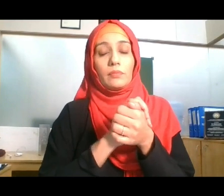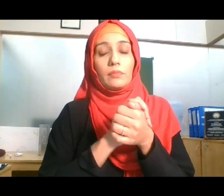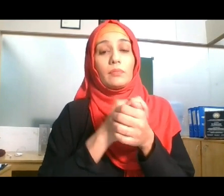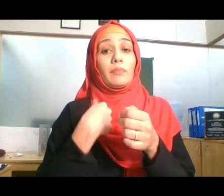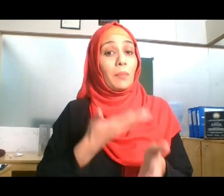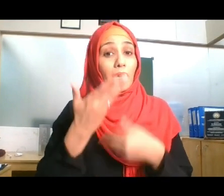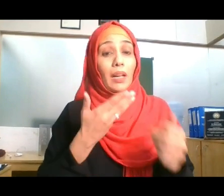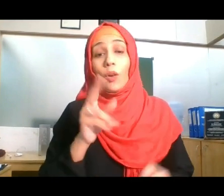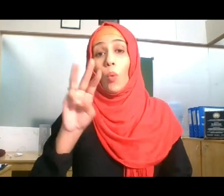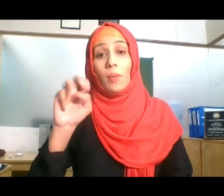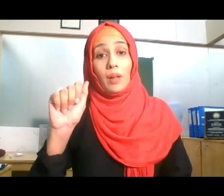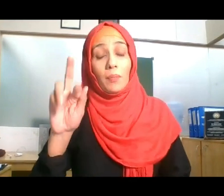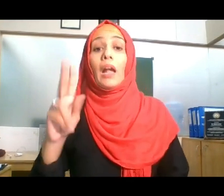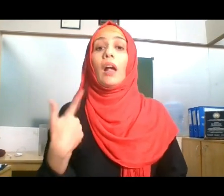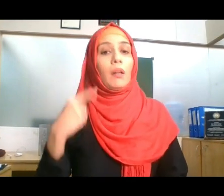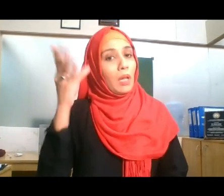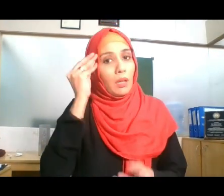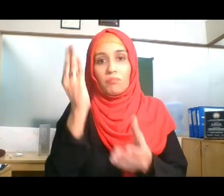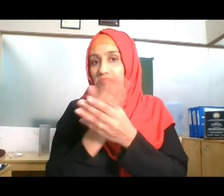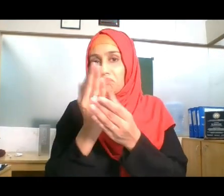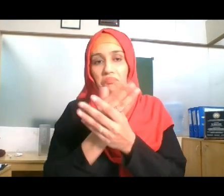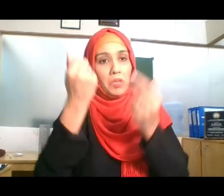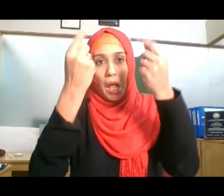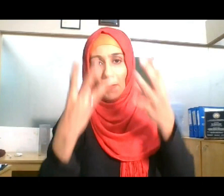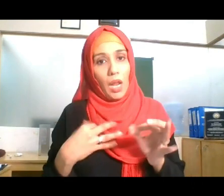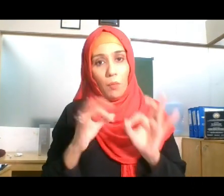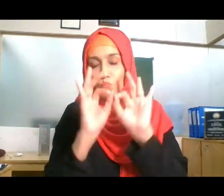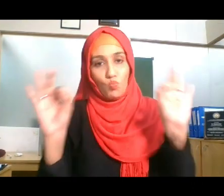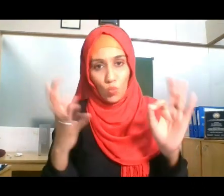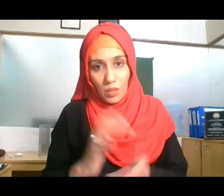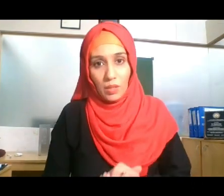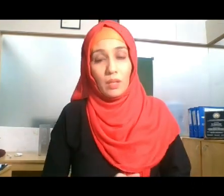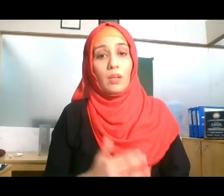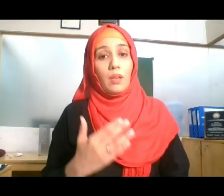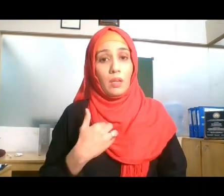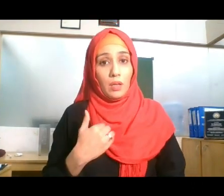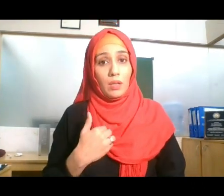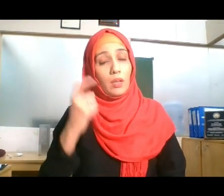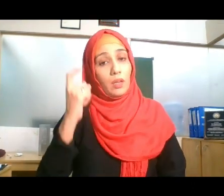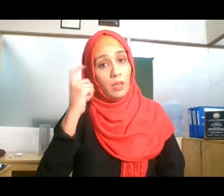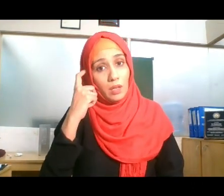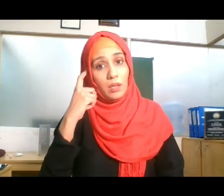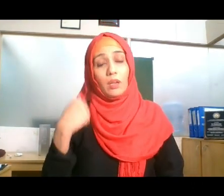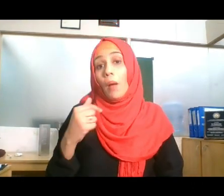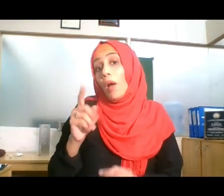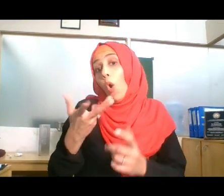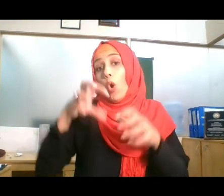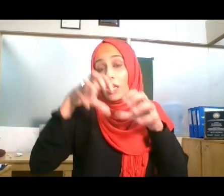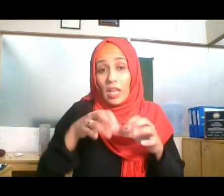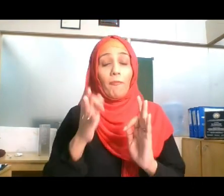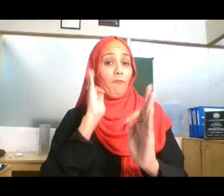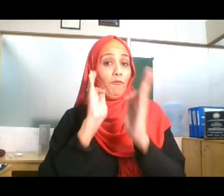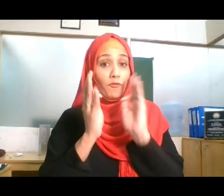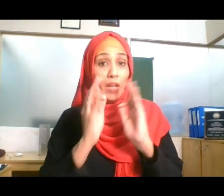for disaggregate data. And Monica, this is a place that I feel that we can utilize holistic digital platforms like Facebook to